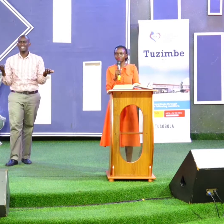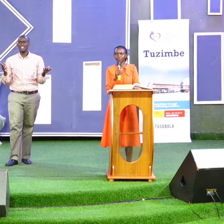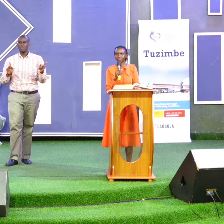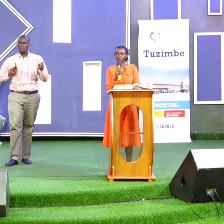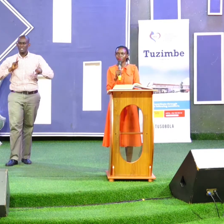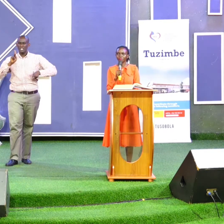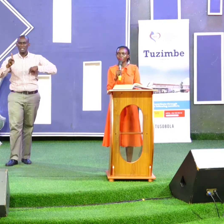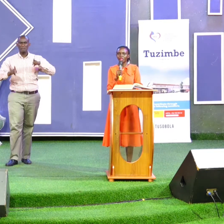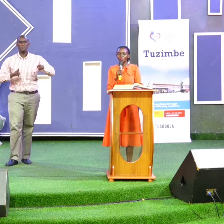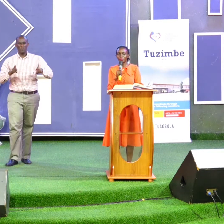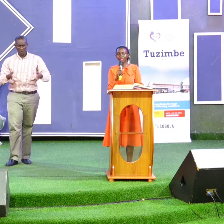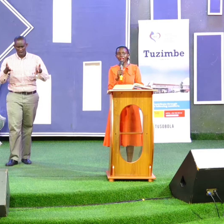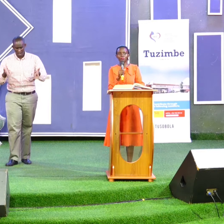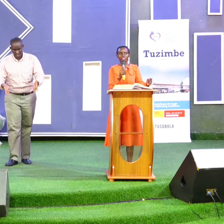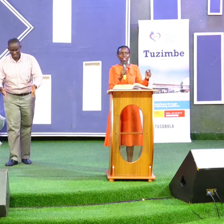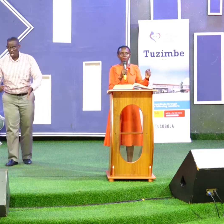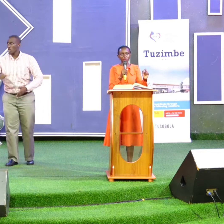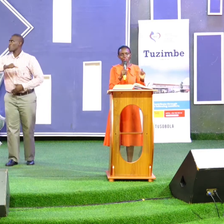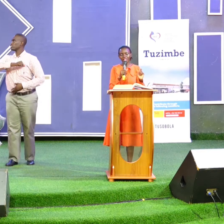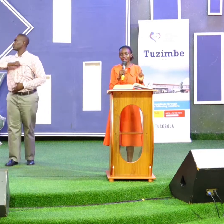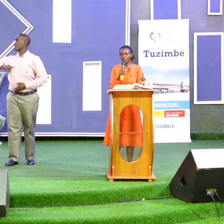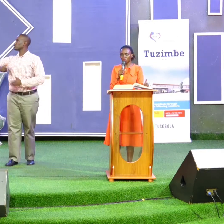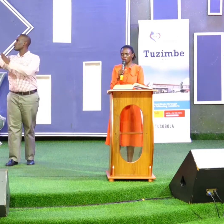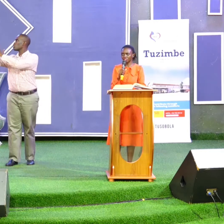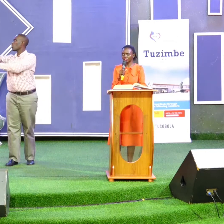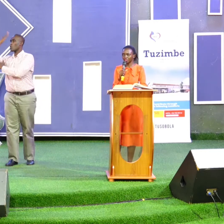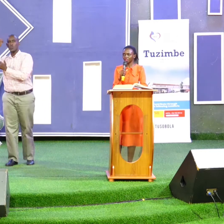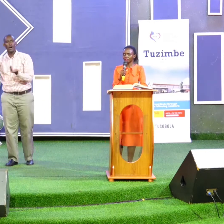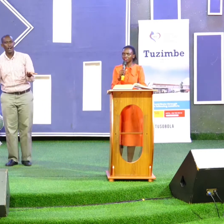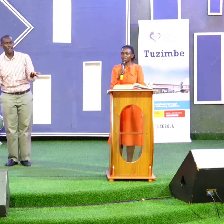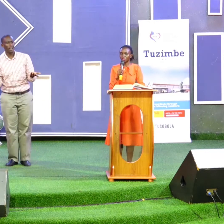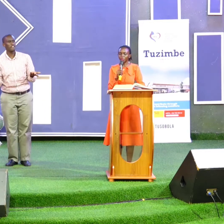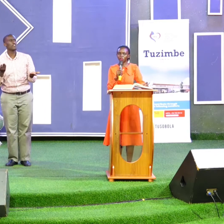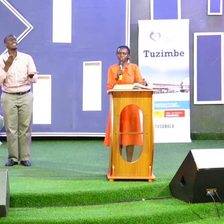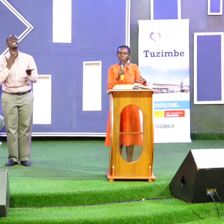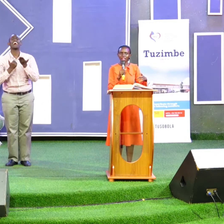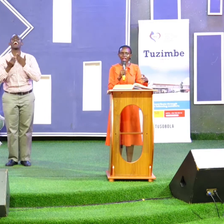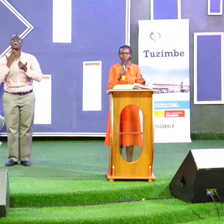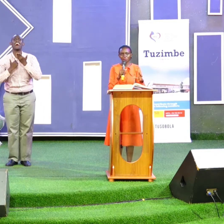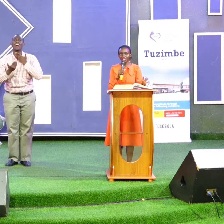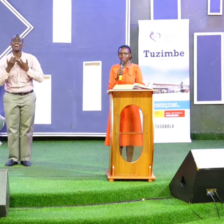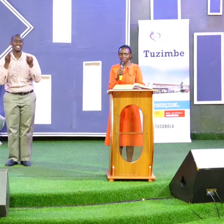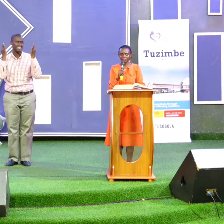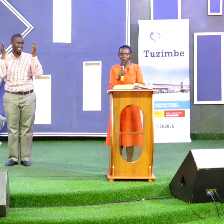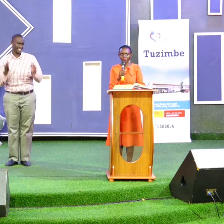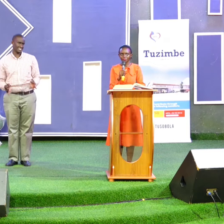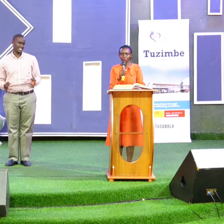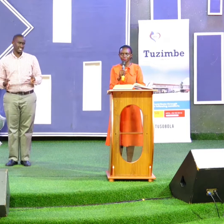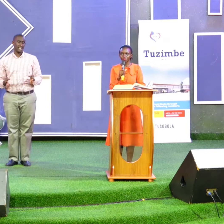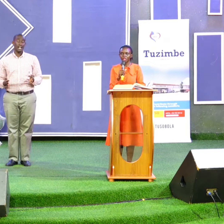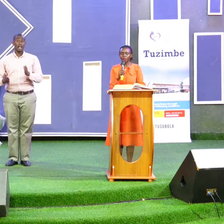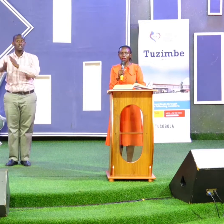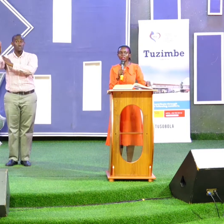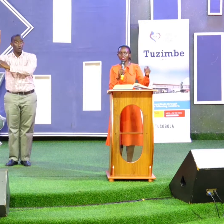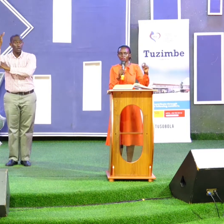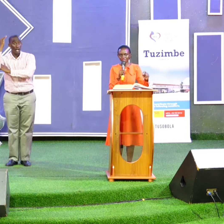batuuse n'okwegaana Katonda. Men have reached a level of denying God. N'okuyayaanira ebintu. Because of the love of things. Katonda